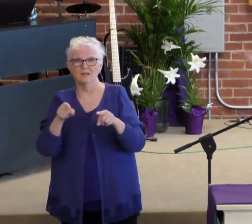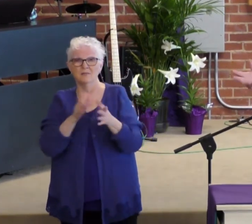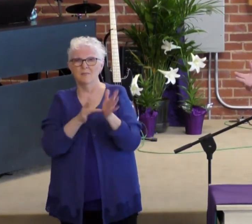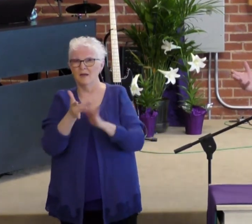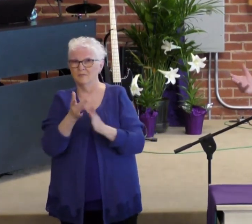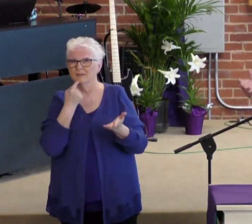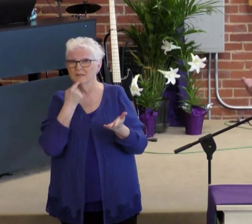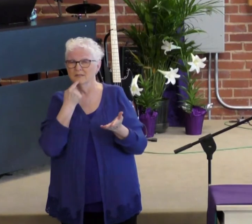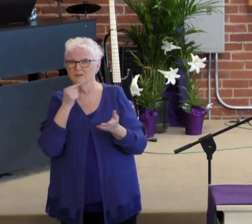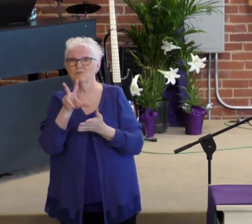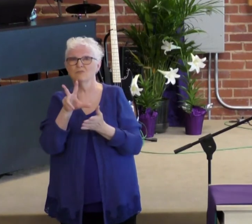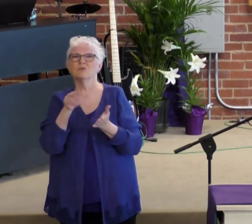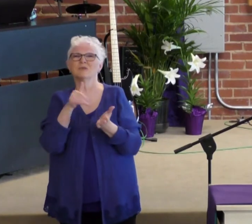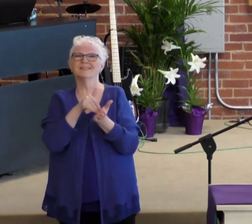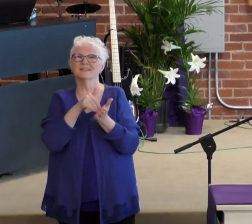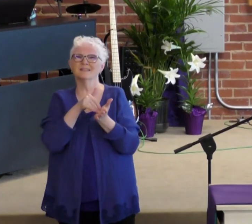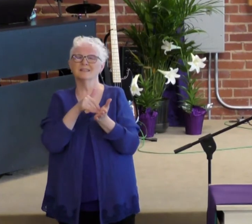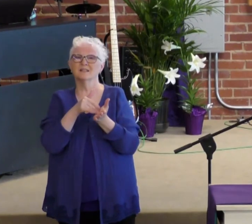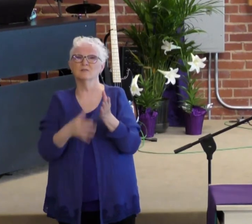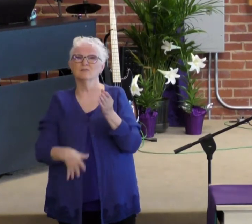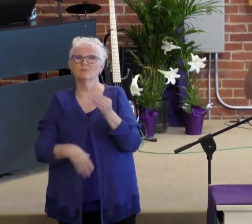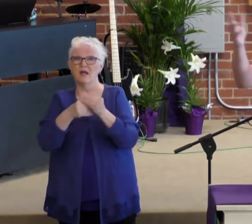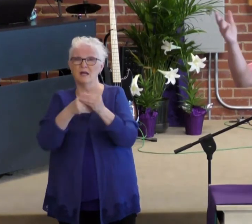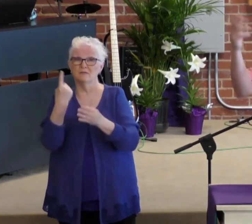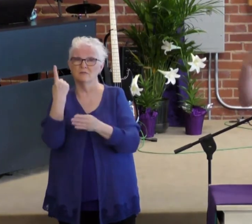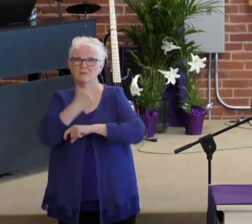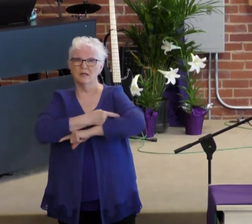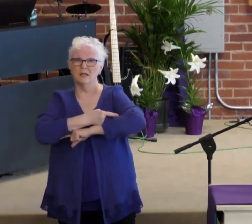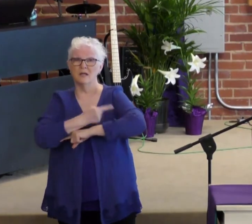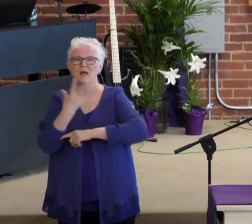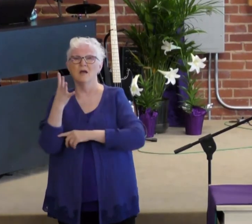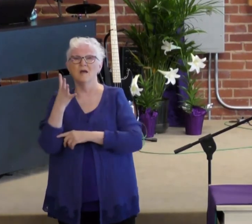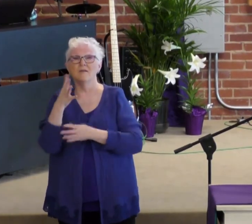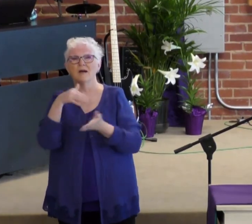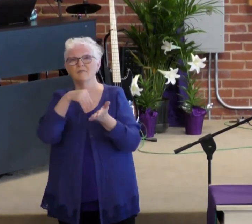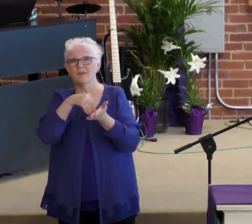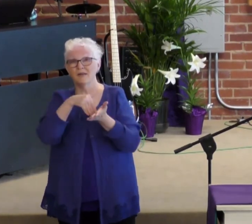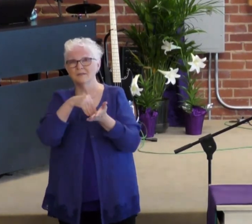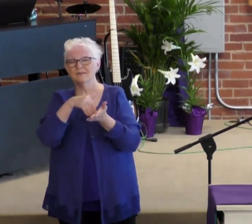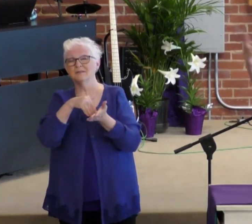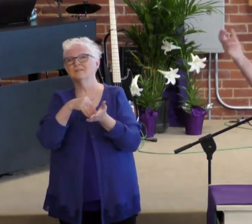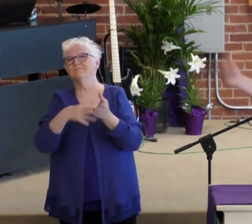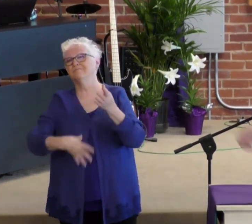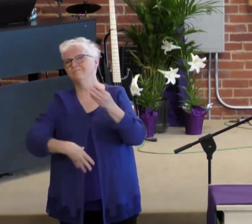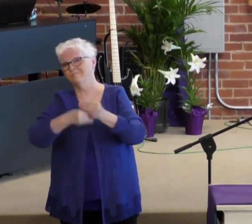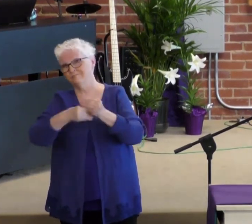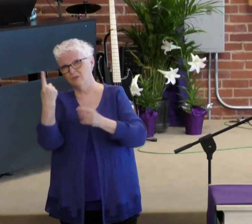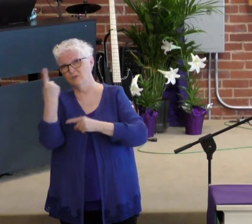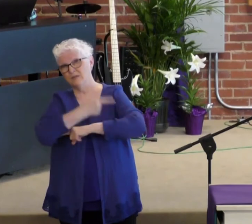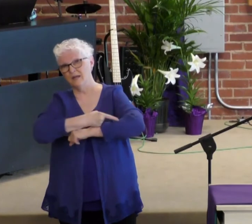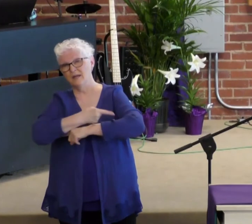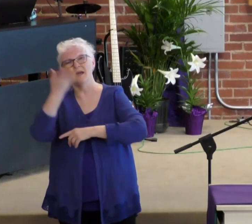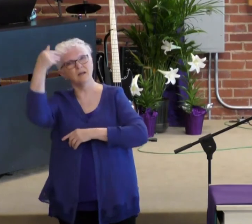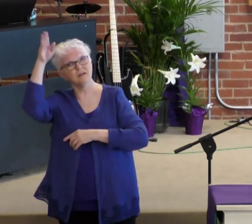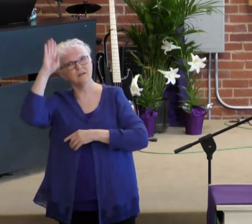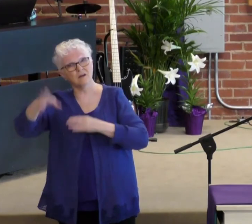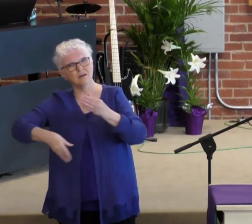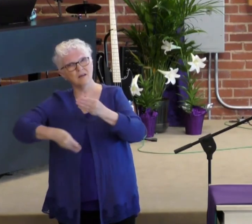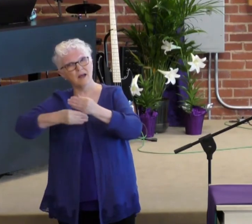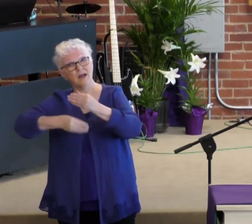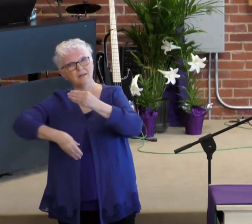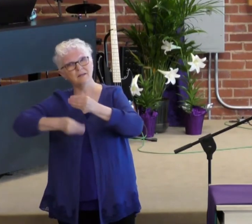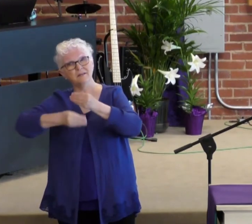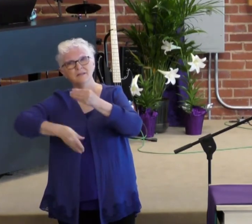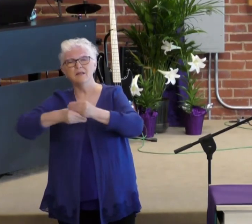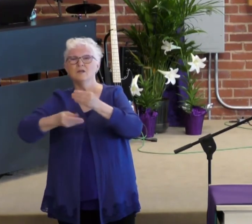says, 3,000 were added in one day and 5,000 were added in another day, and God added to the church daily